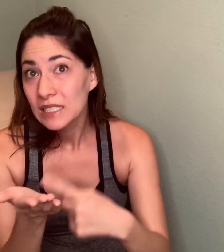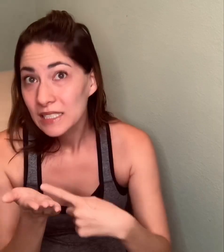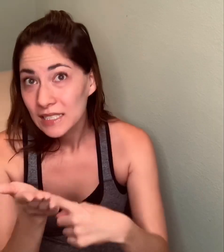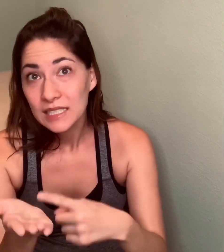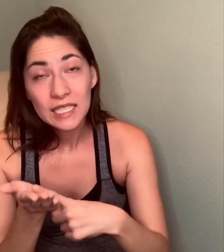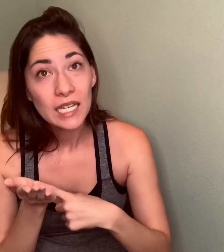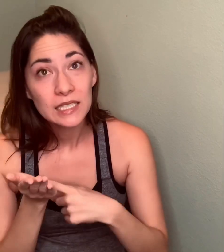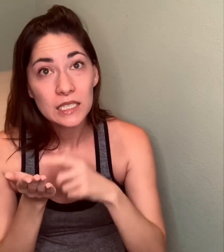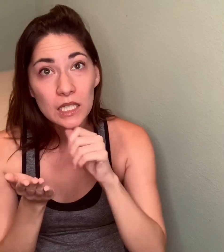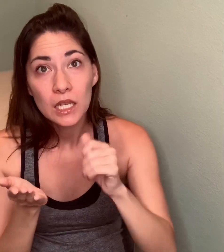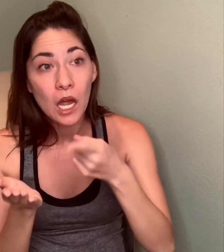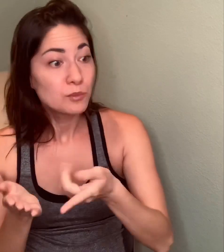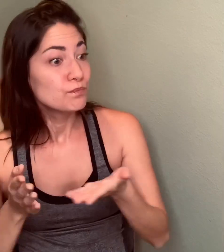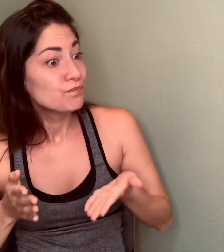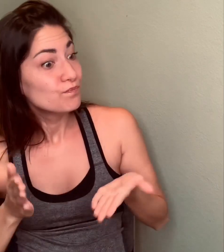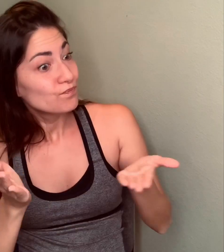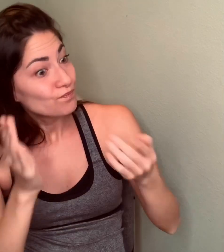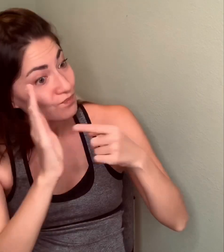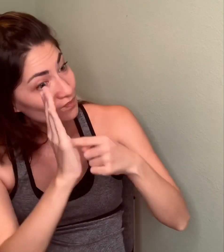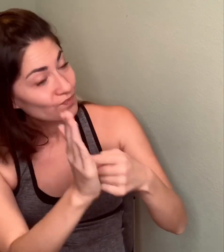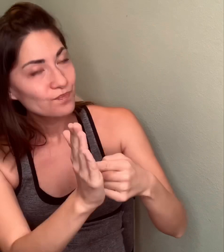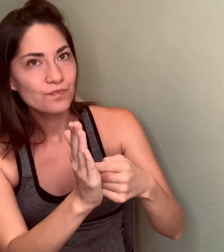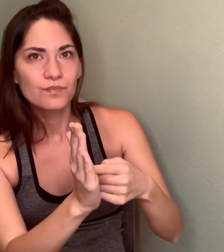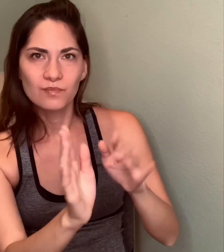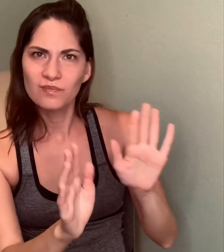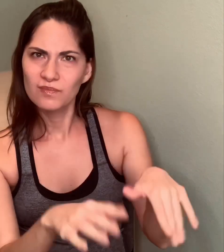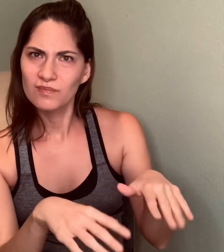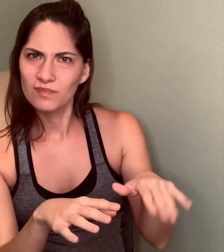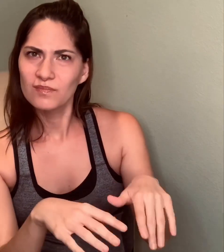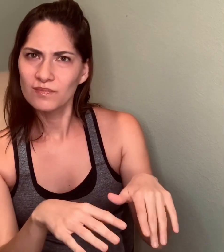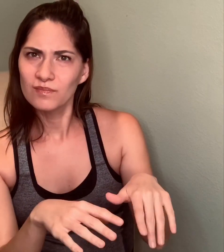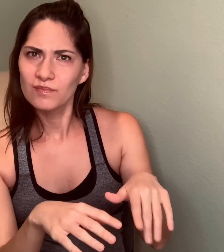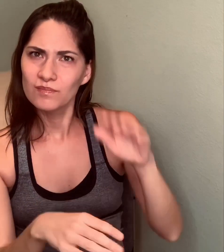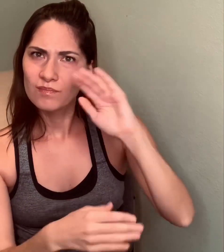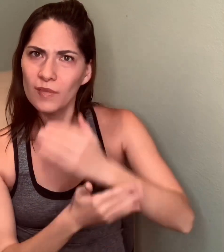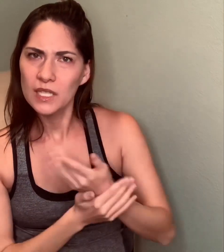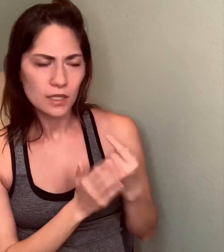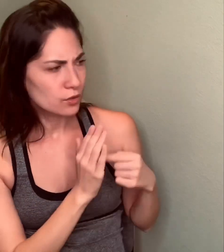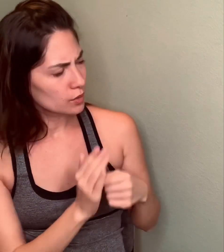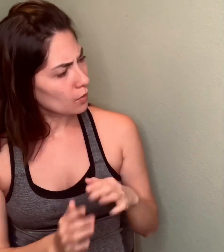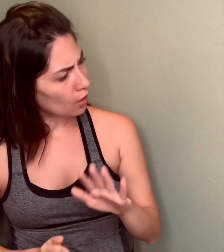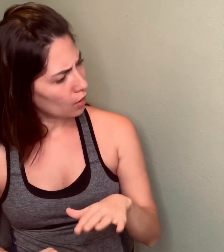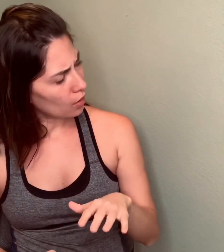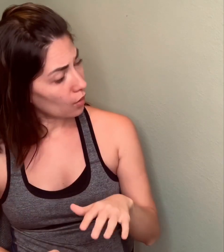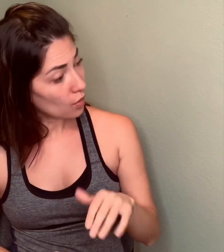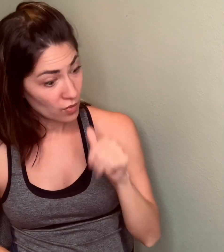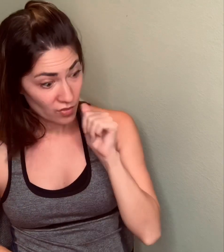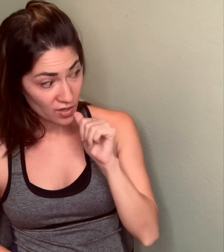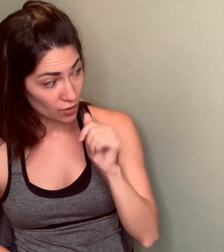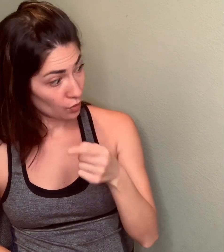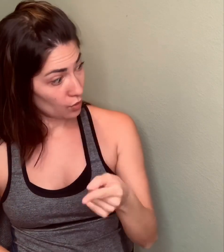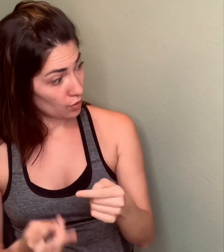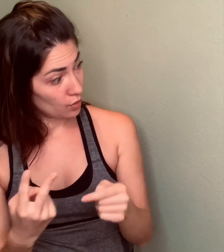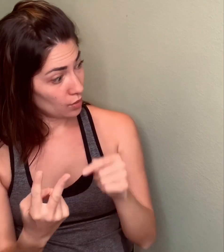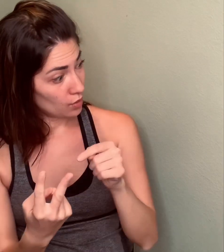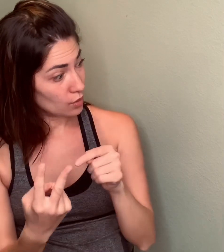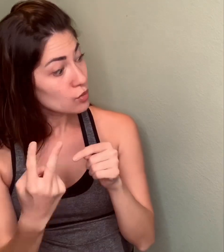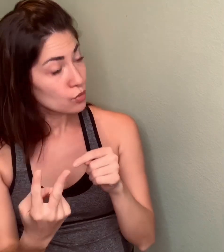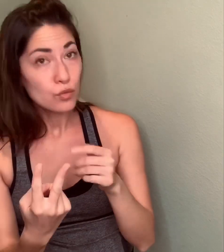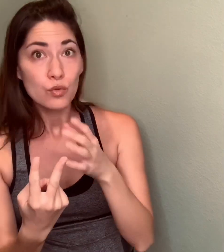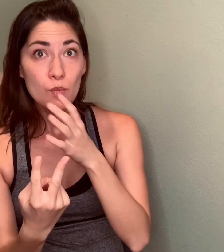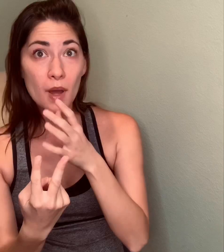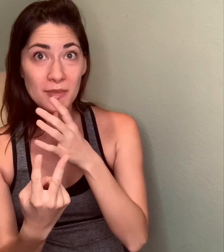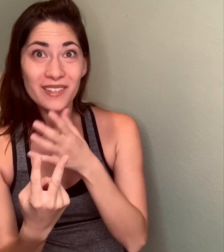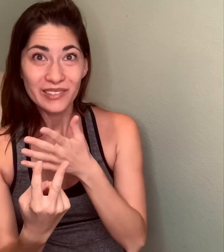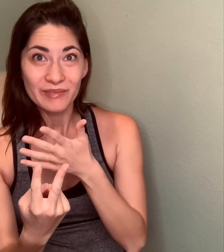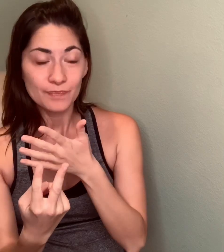or has not highlighted, and just saying, oh, hey, look, this girl has two mommies, or hey, look, this